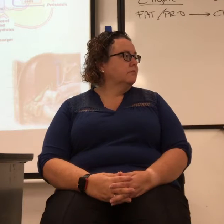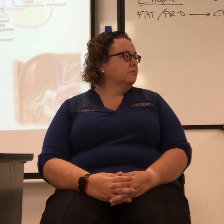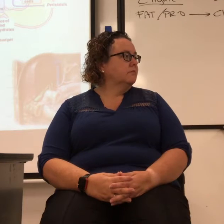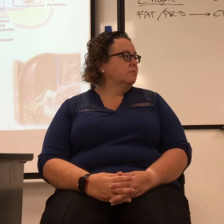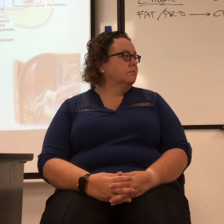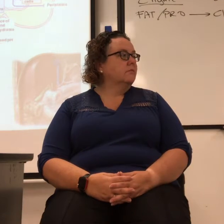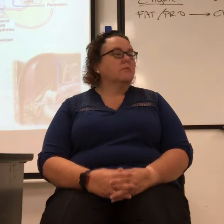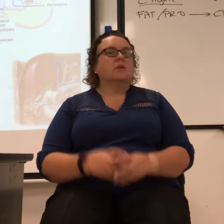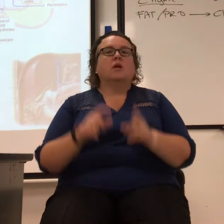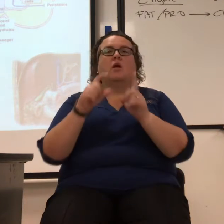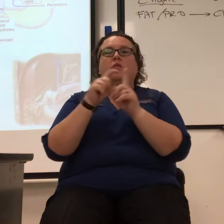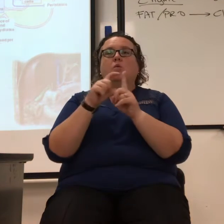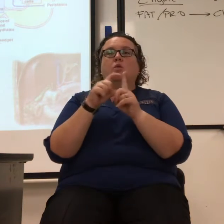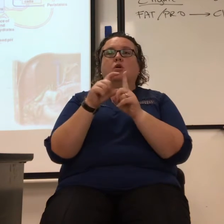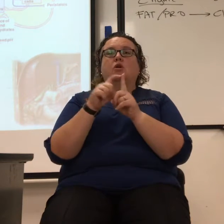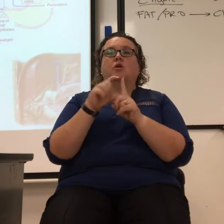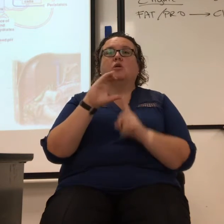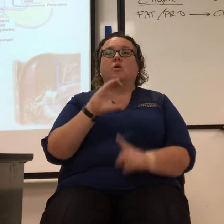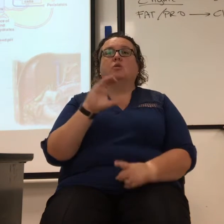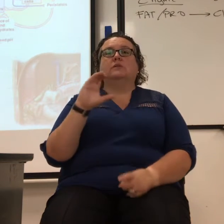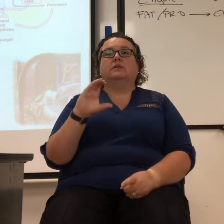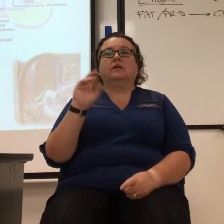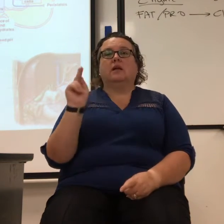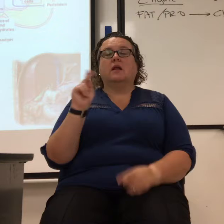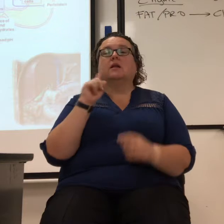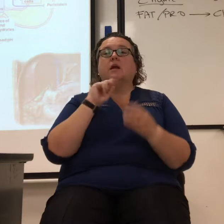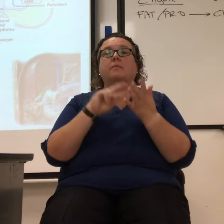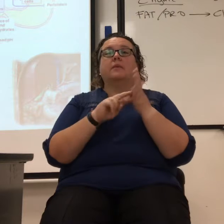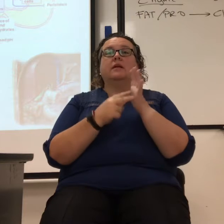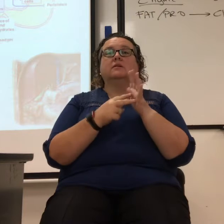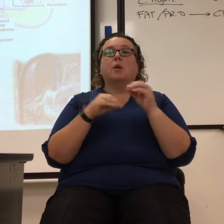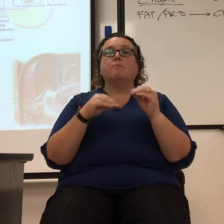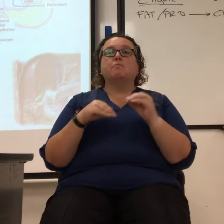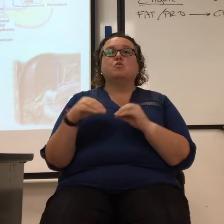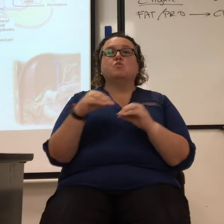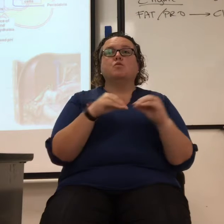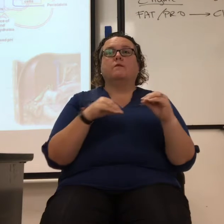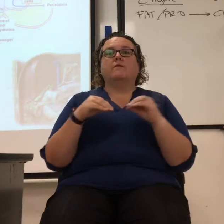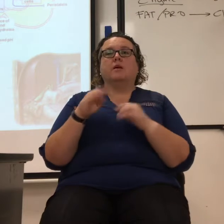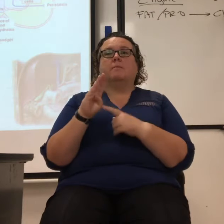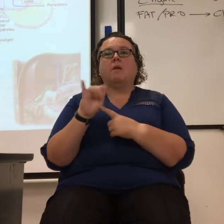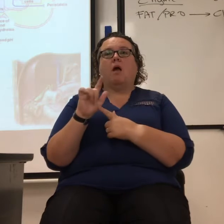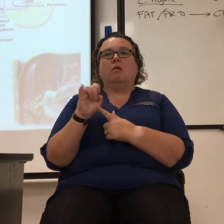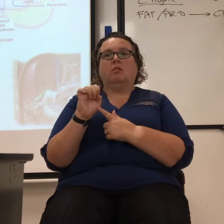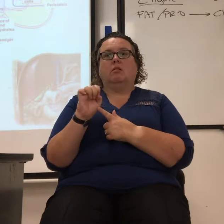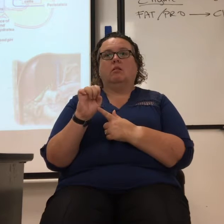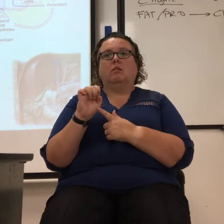The word cholecystokinin means move bile.